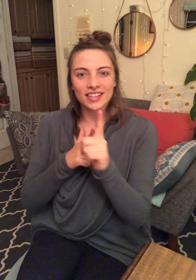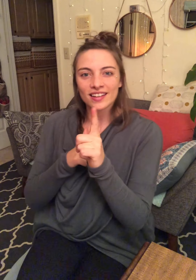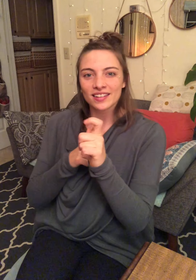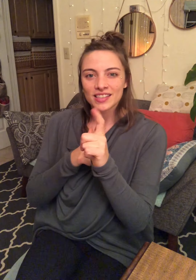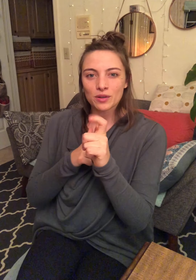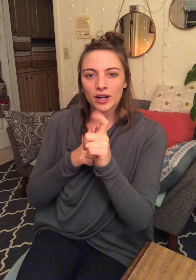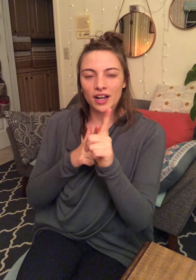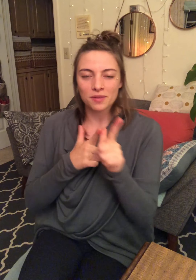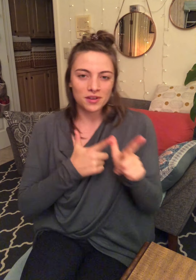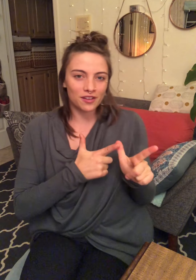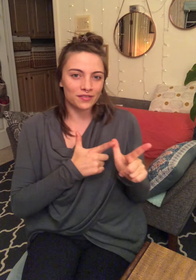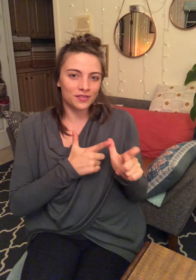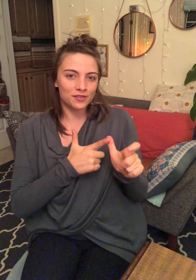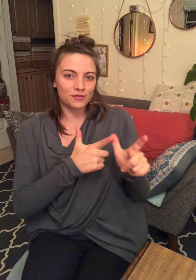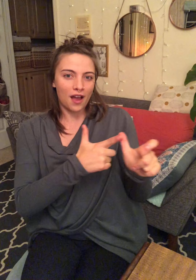little squirt gun move. Run.